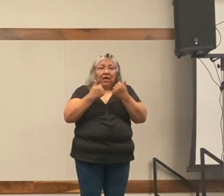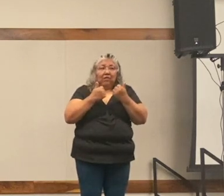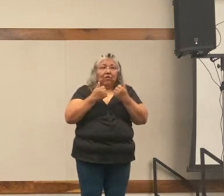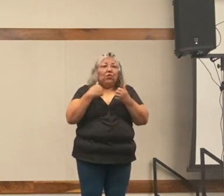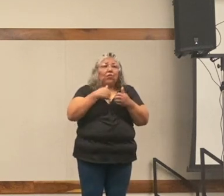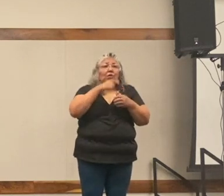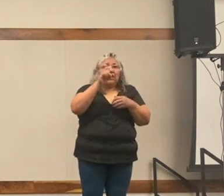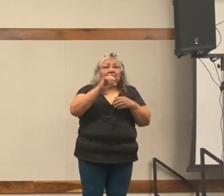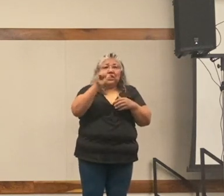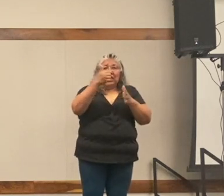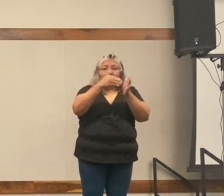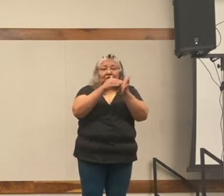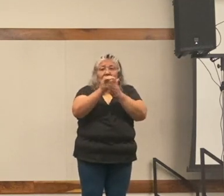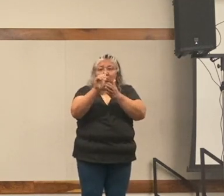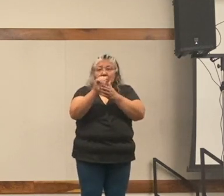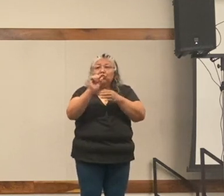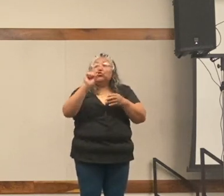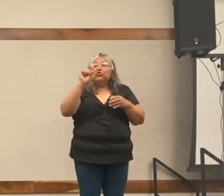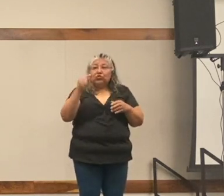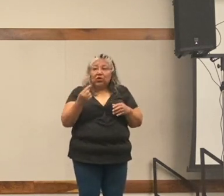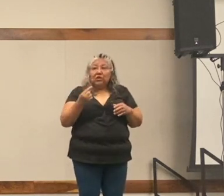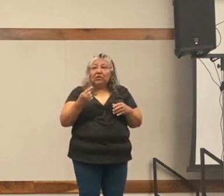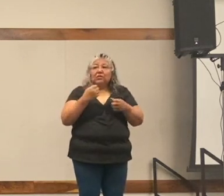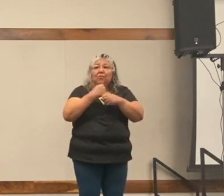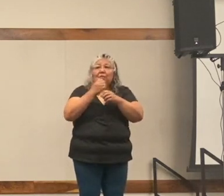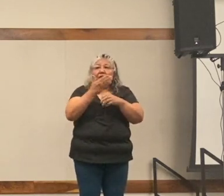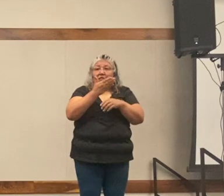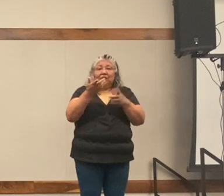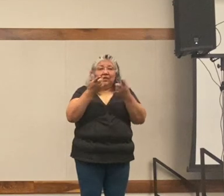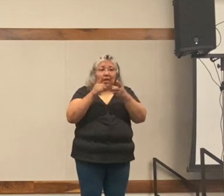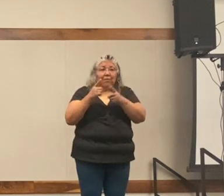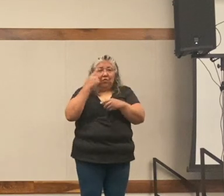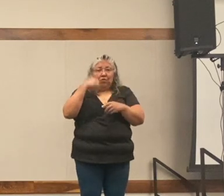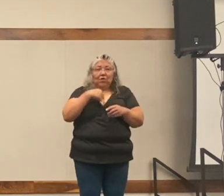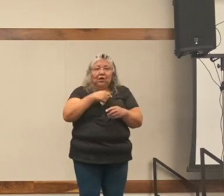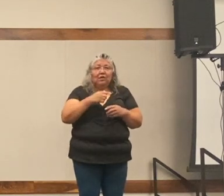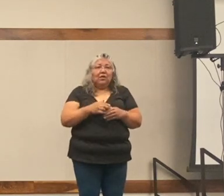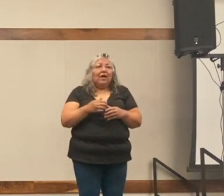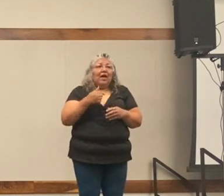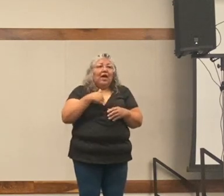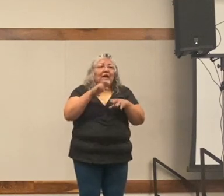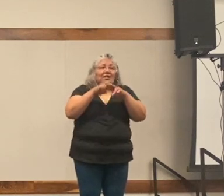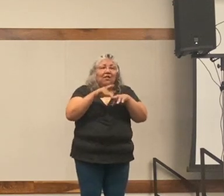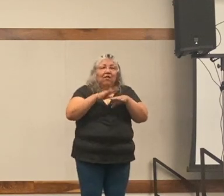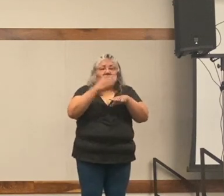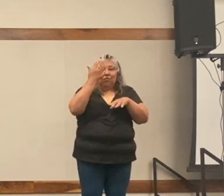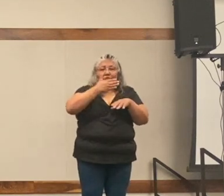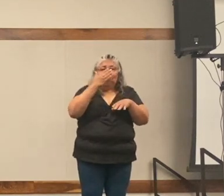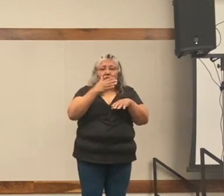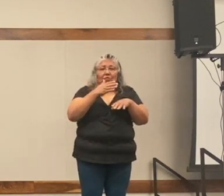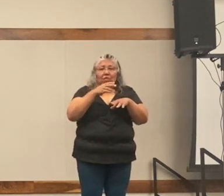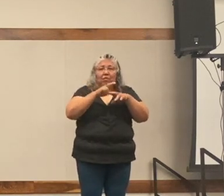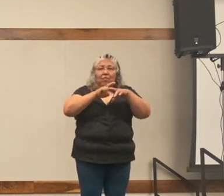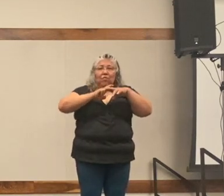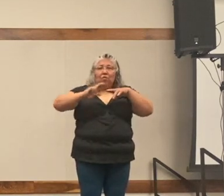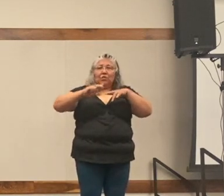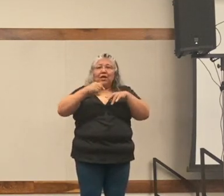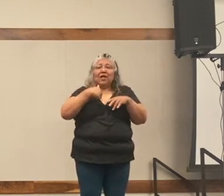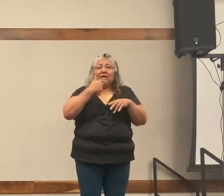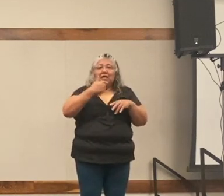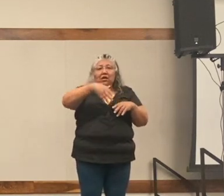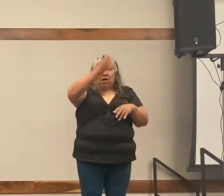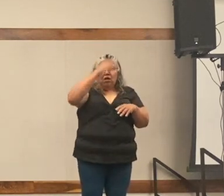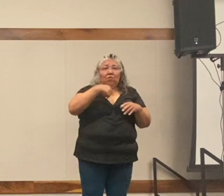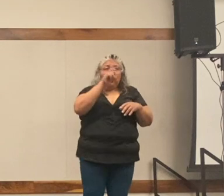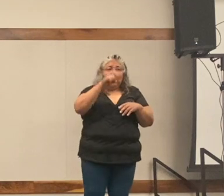we needed $10,000 just to make things happen for us. And so I sat on the front porch and I said, God, we